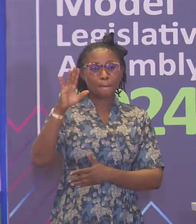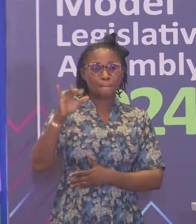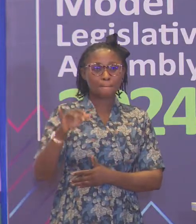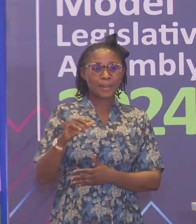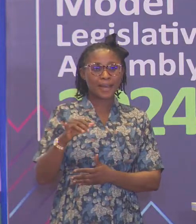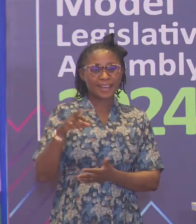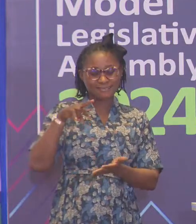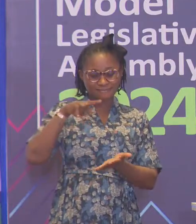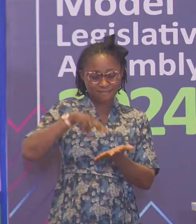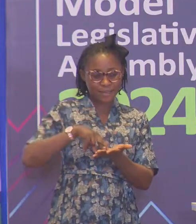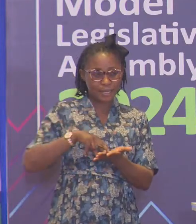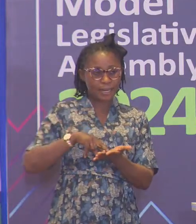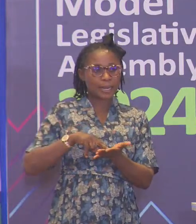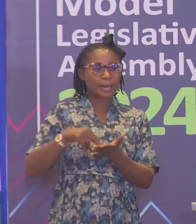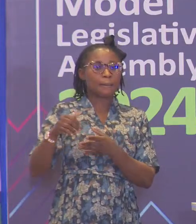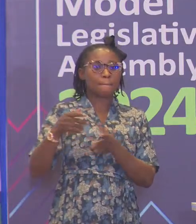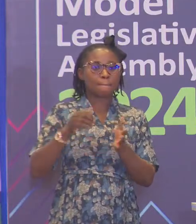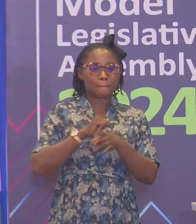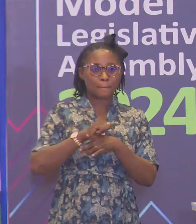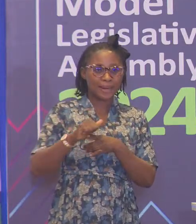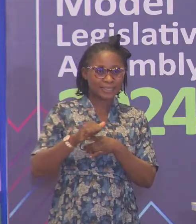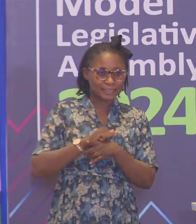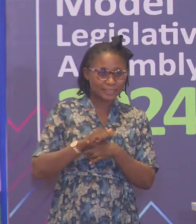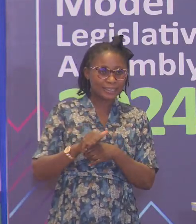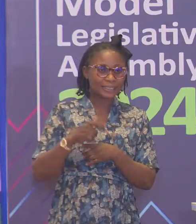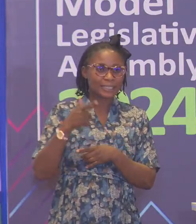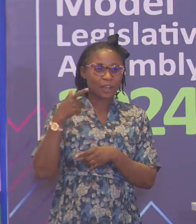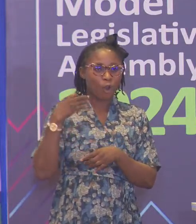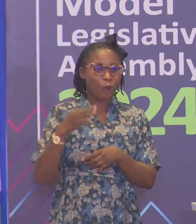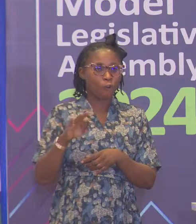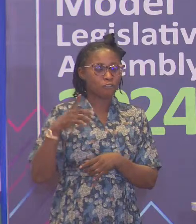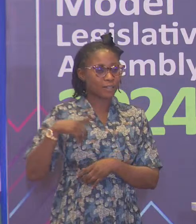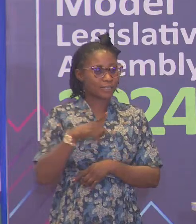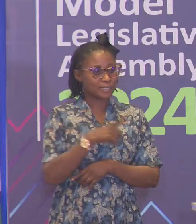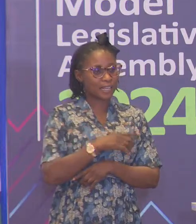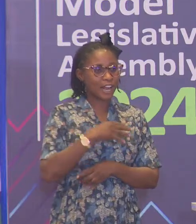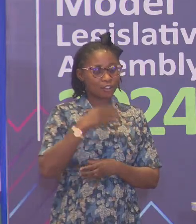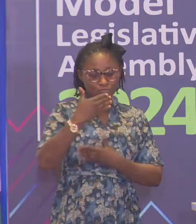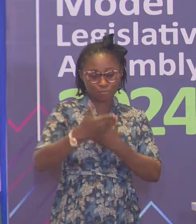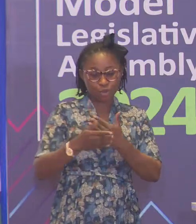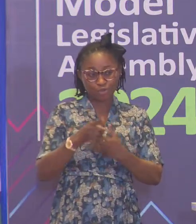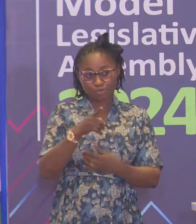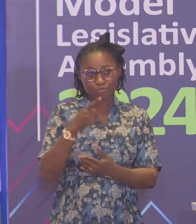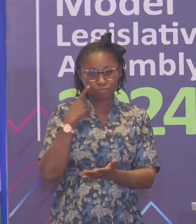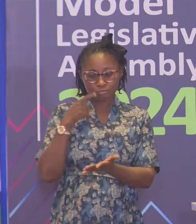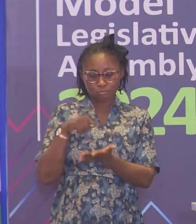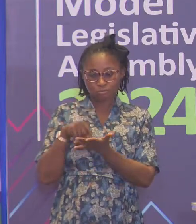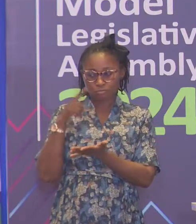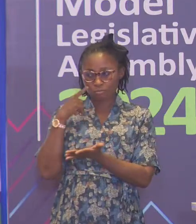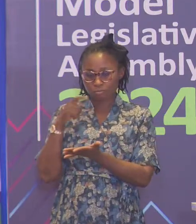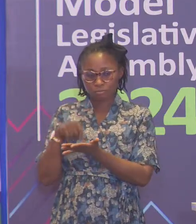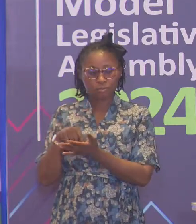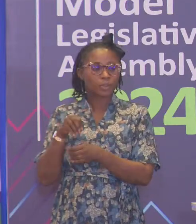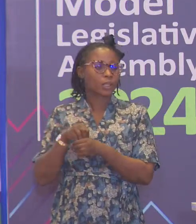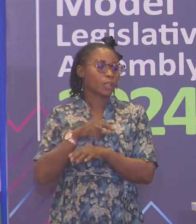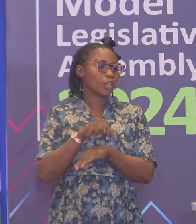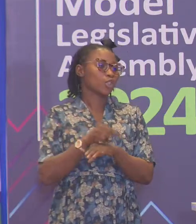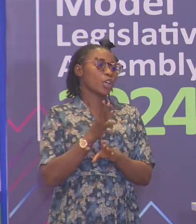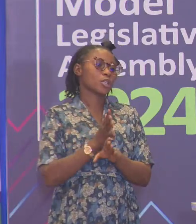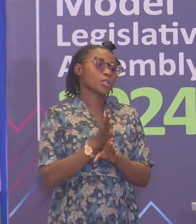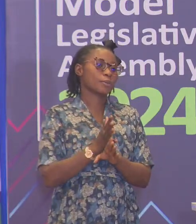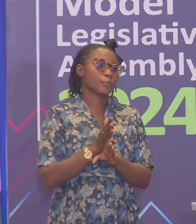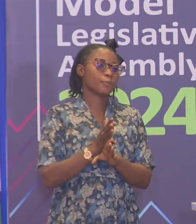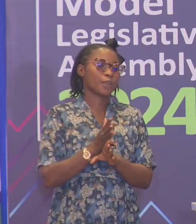reenacting the legislative practice and procedures you have observed in the National Assembly.